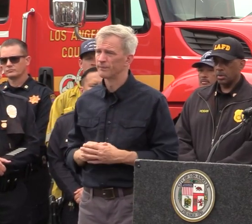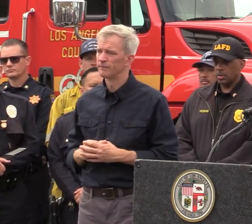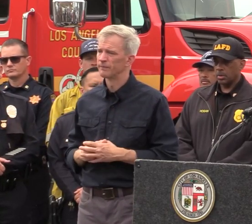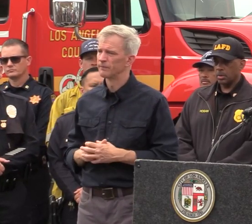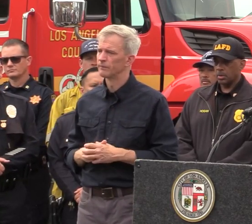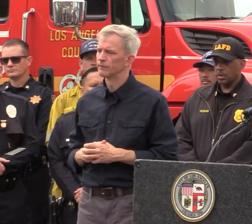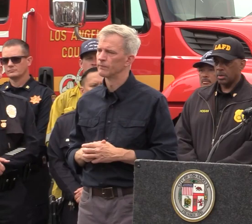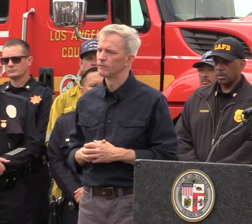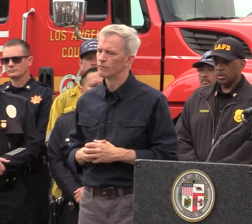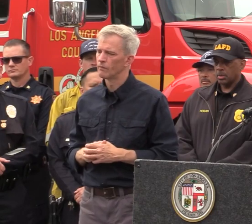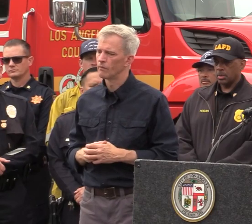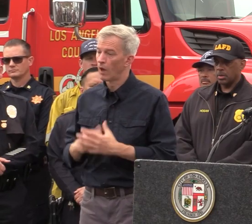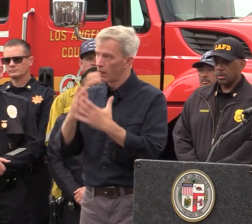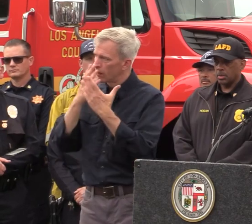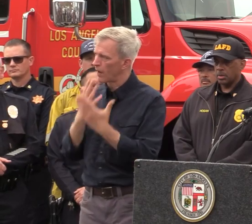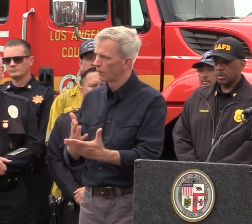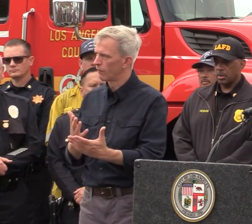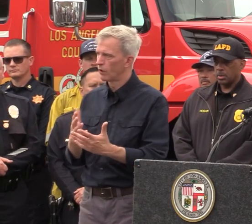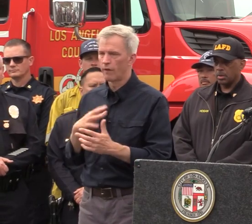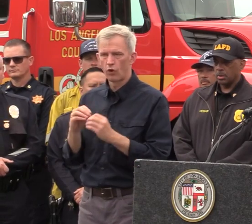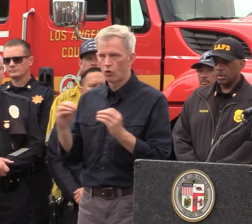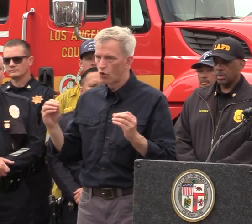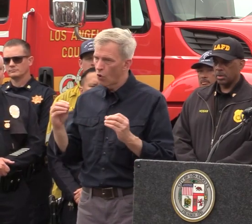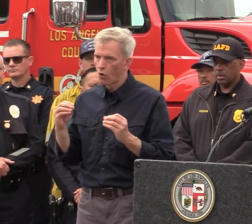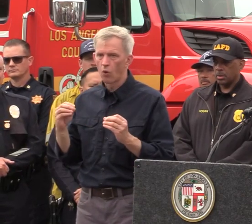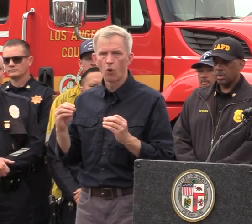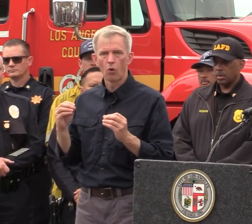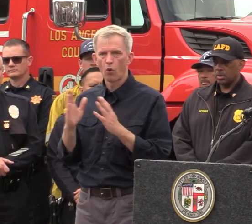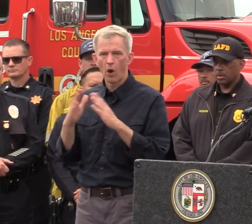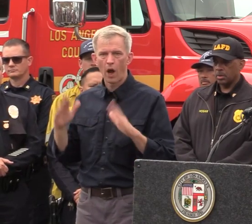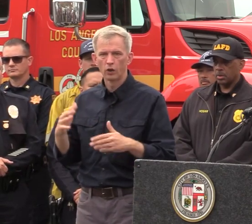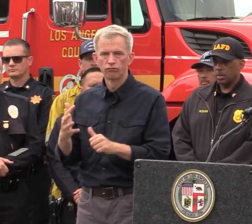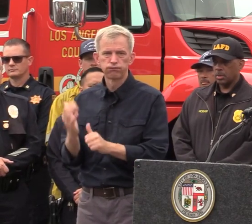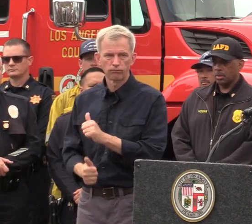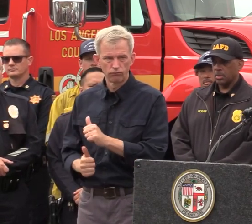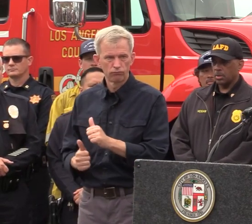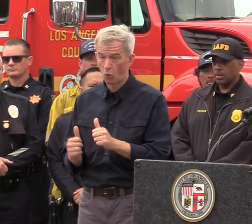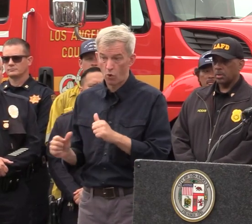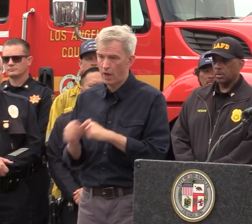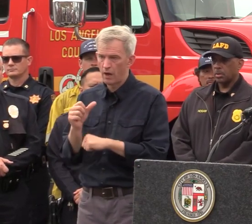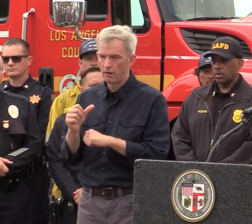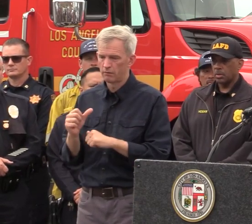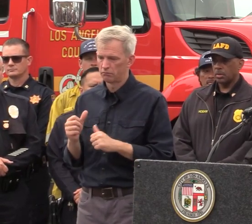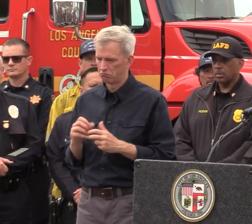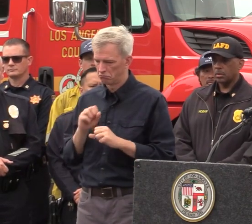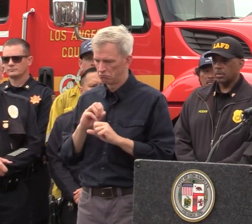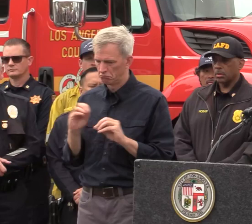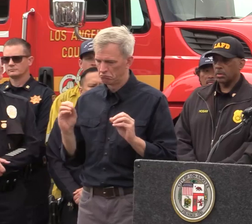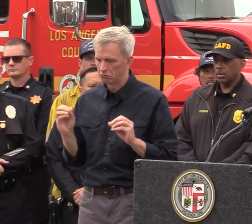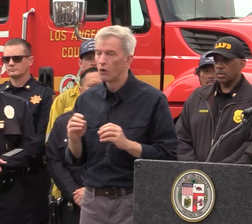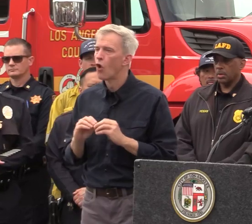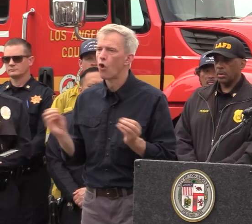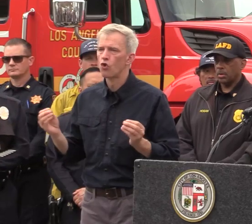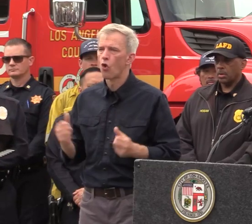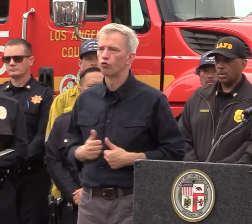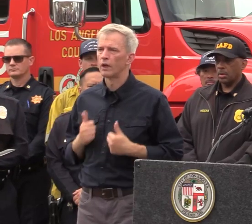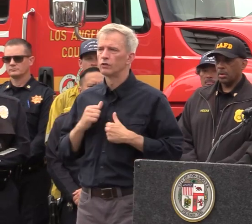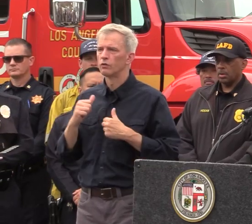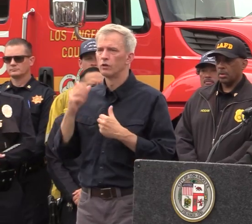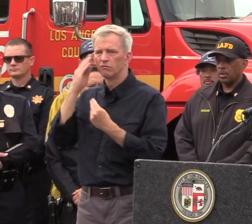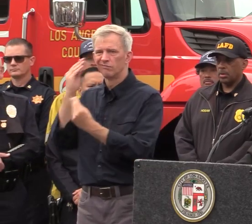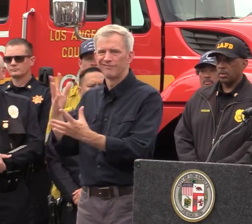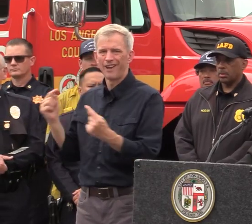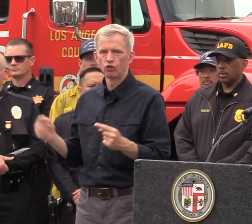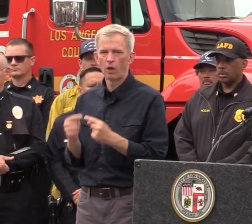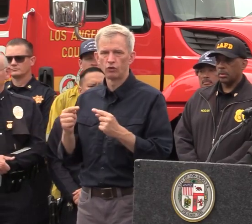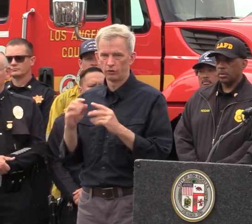we have had no structures destroyed or damaged, and no residents reported any injuries. We did have,